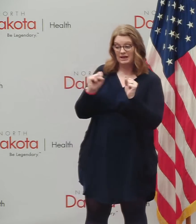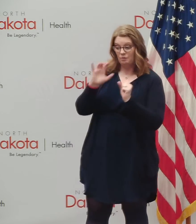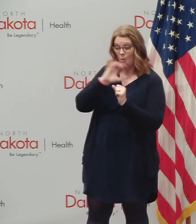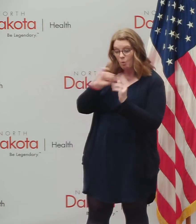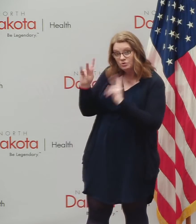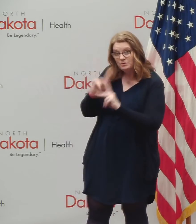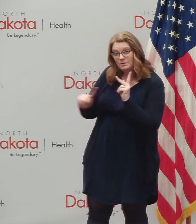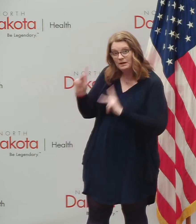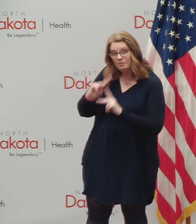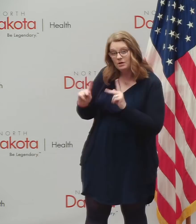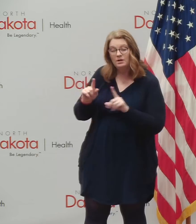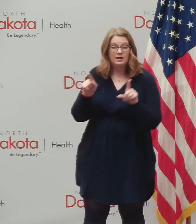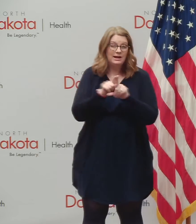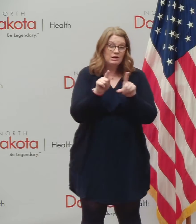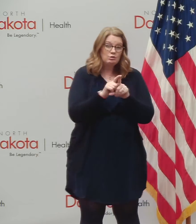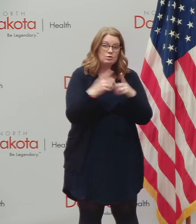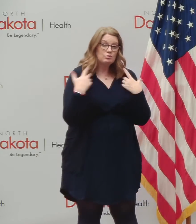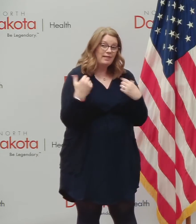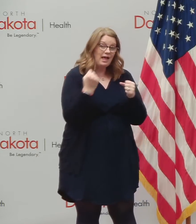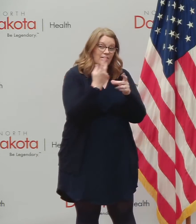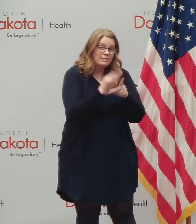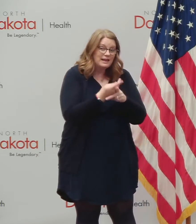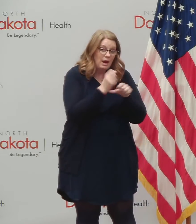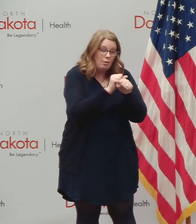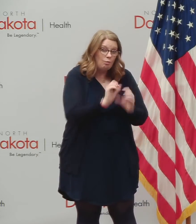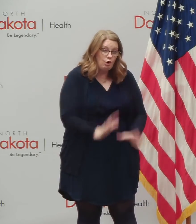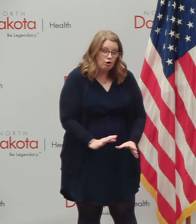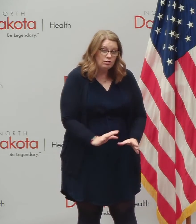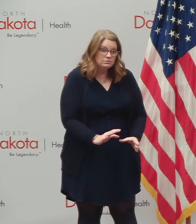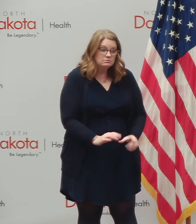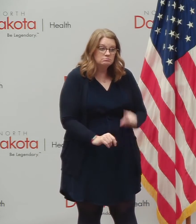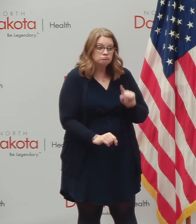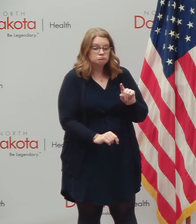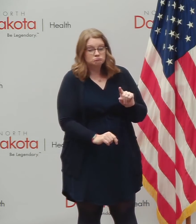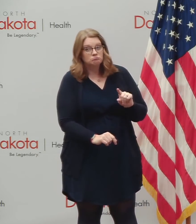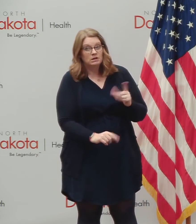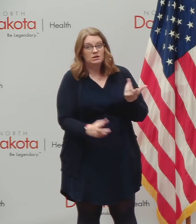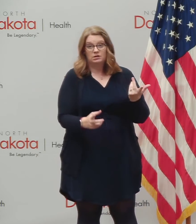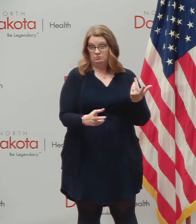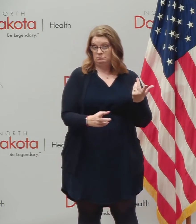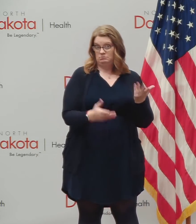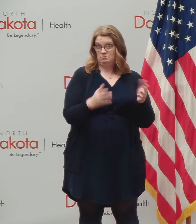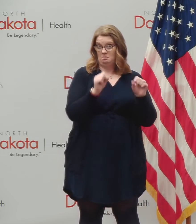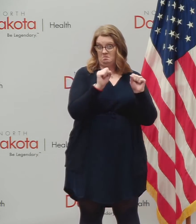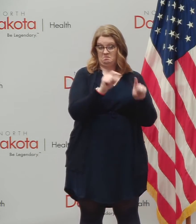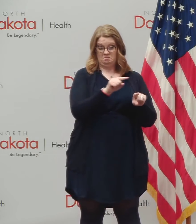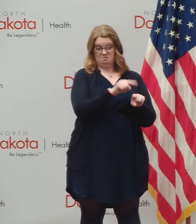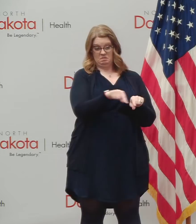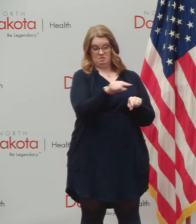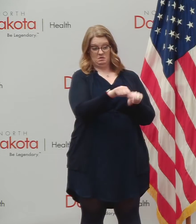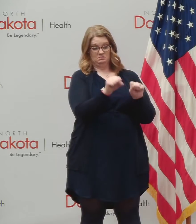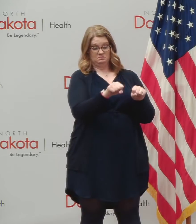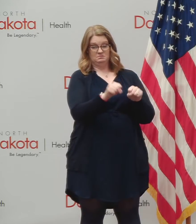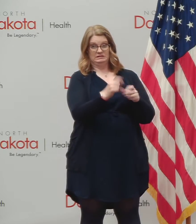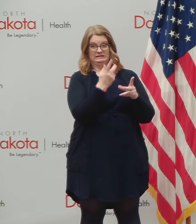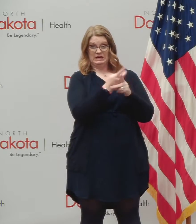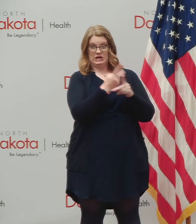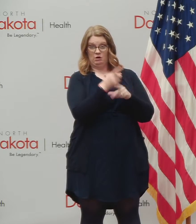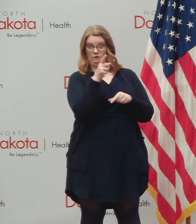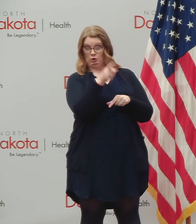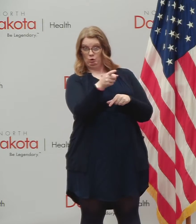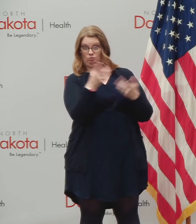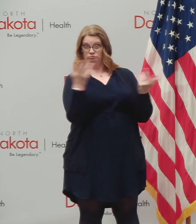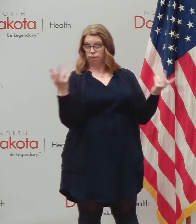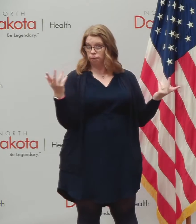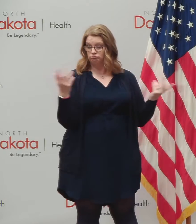vulnerable, but you're trying to protect our healthcare workforce, which ultimately could be taking care of you or a family member. So there's